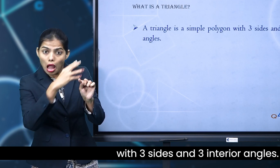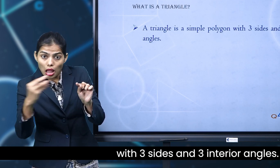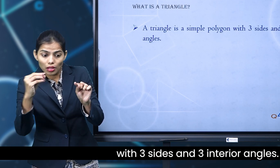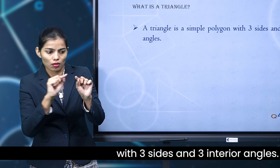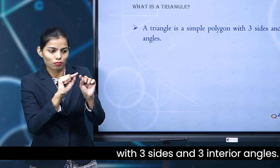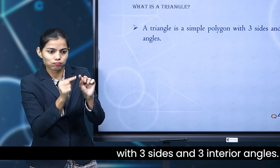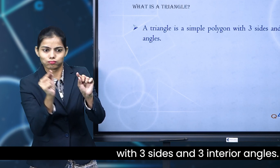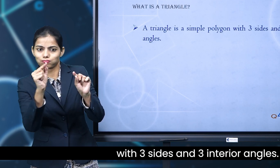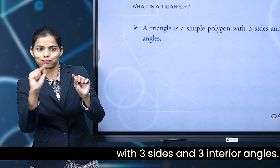interior angles.